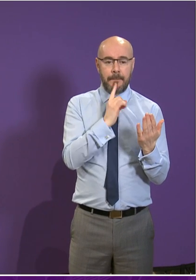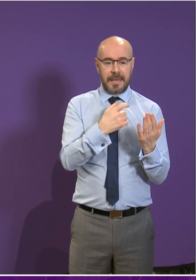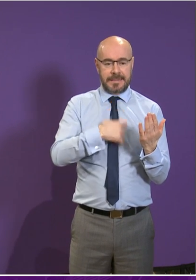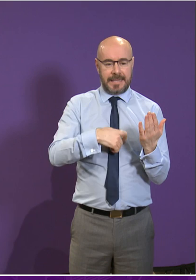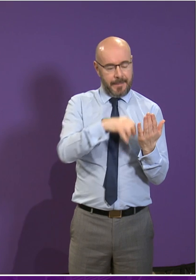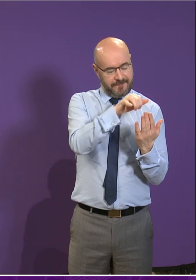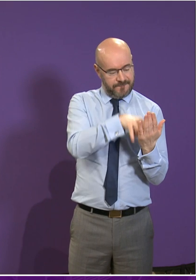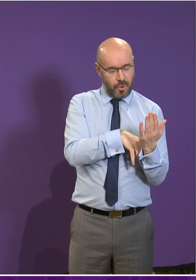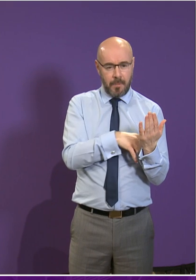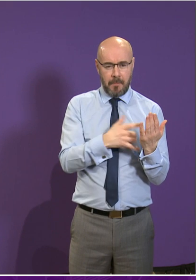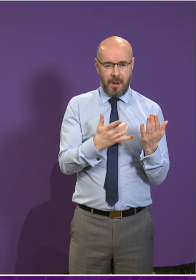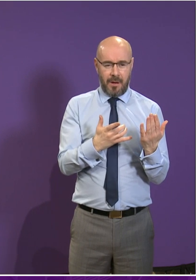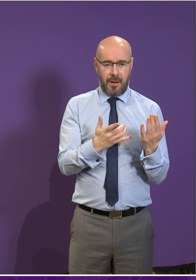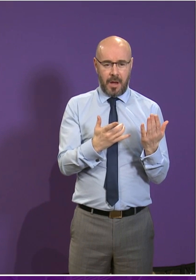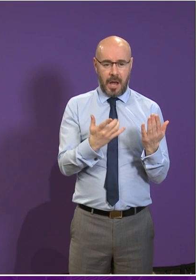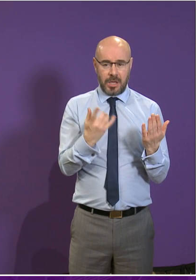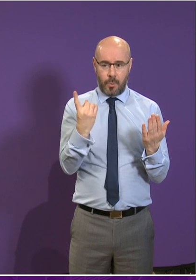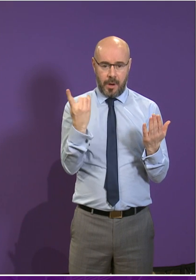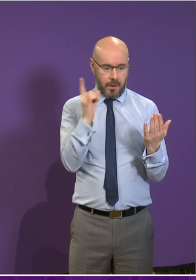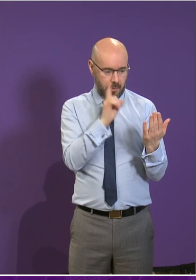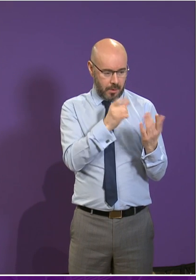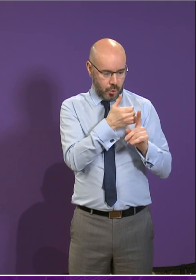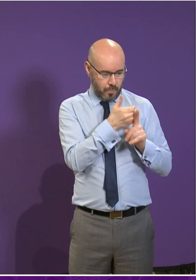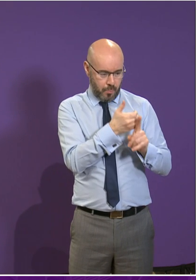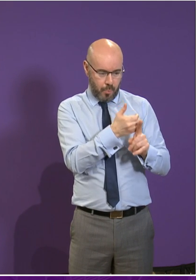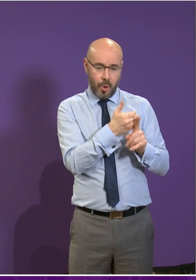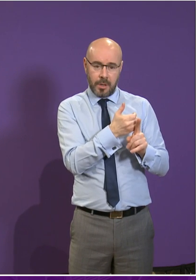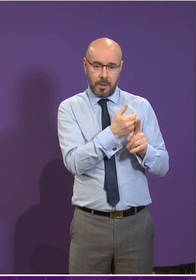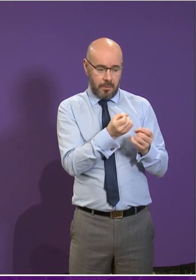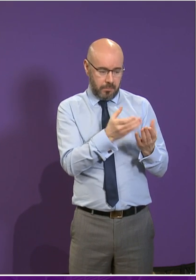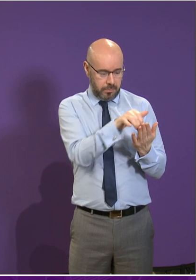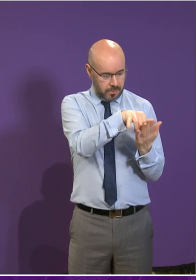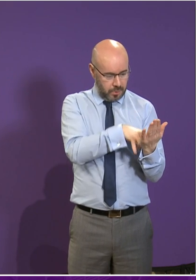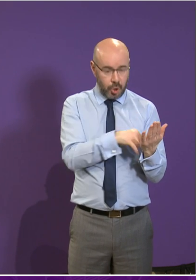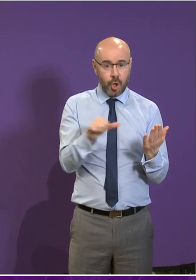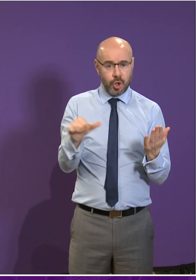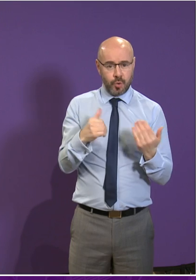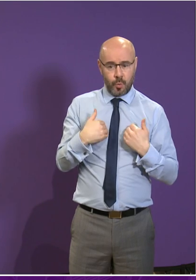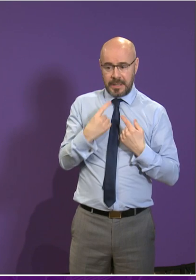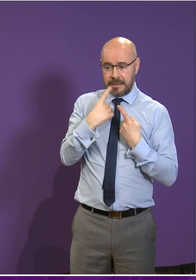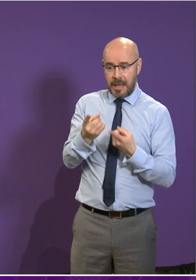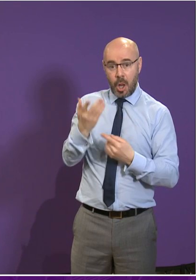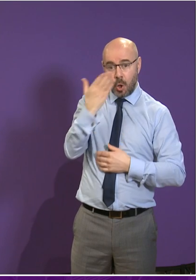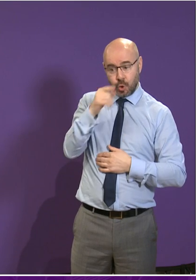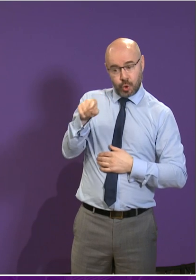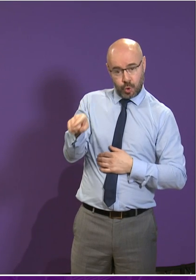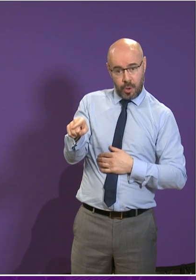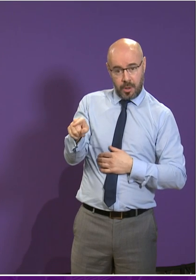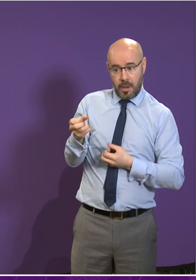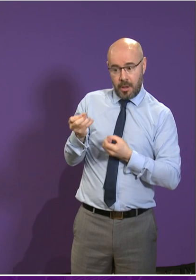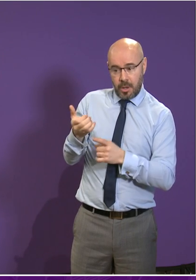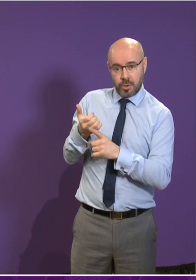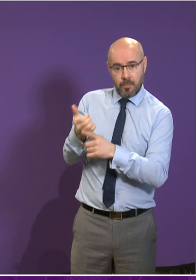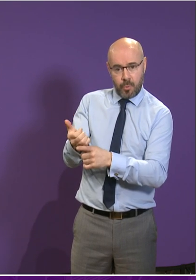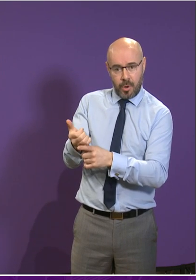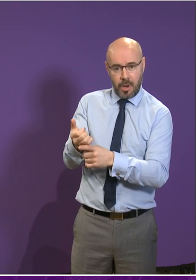rocket science. Someone's told them how to do it. So why are we not telling every school how to fill out? And presumably it's not a kind of, you go off into a secret